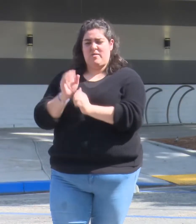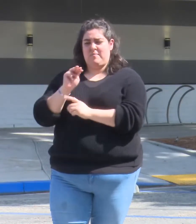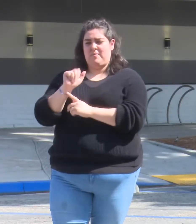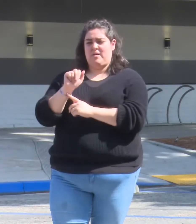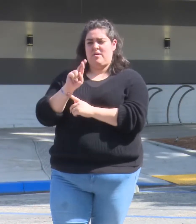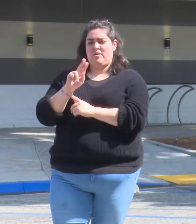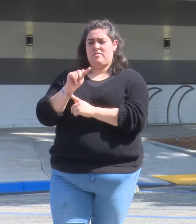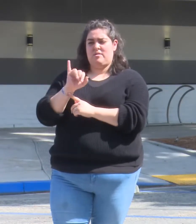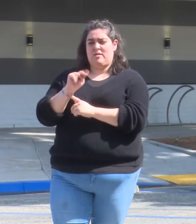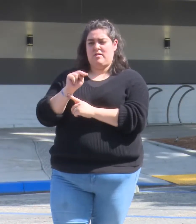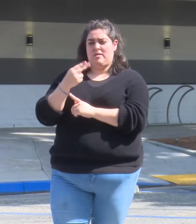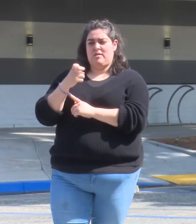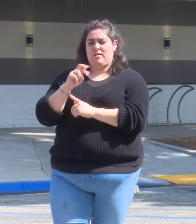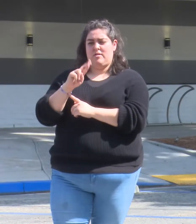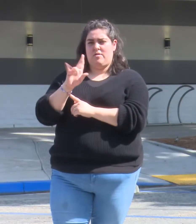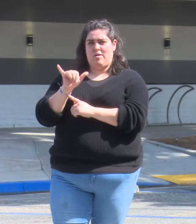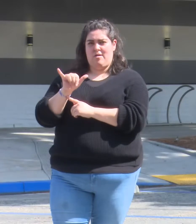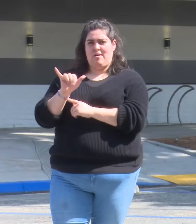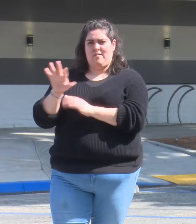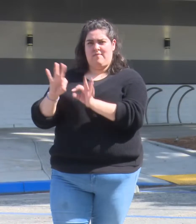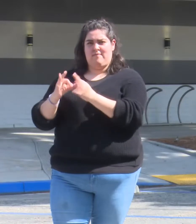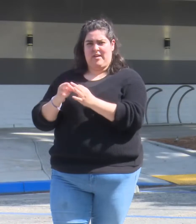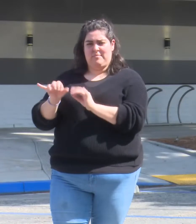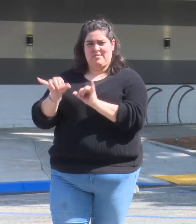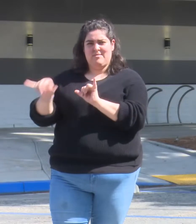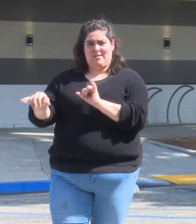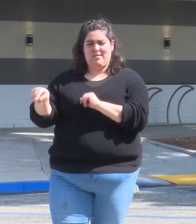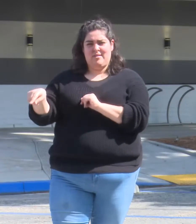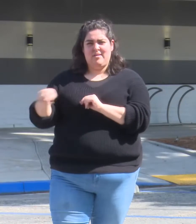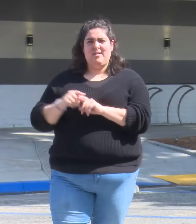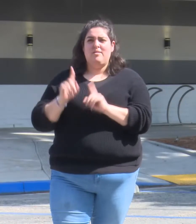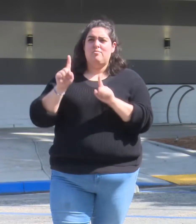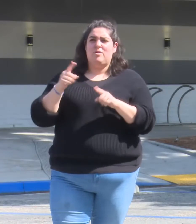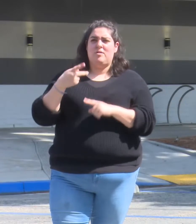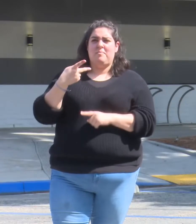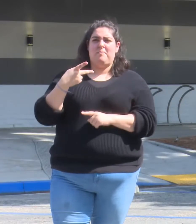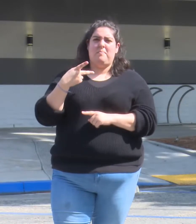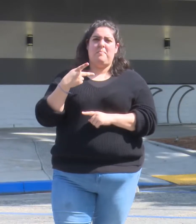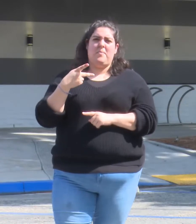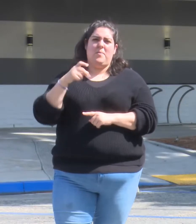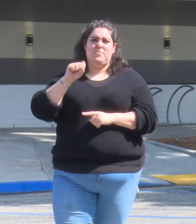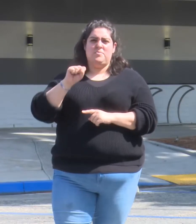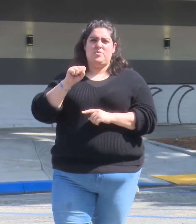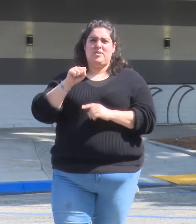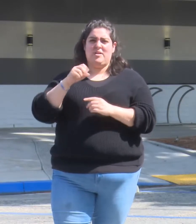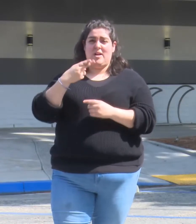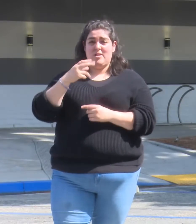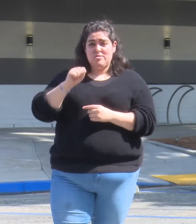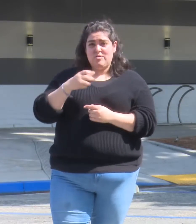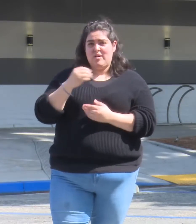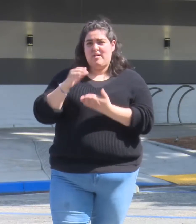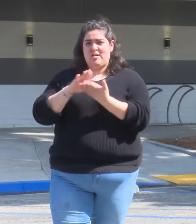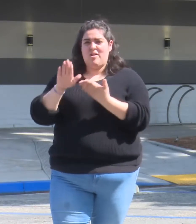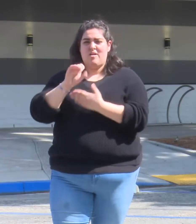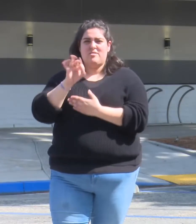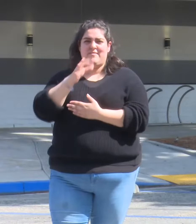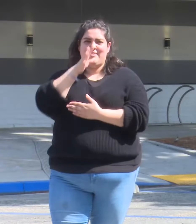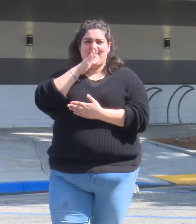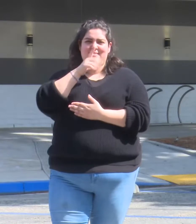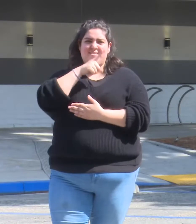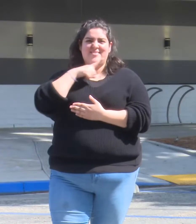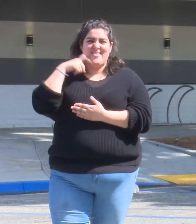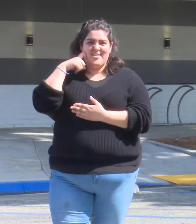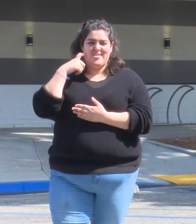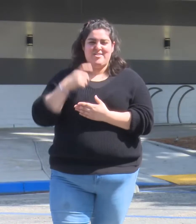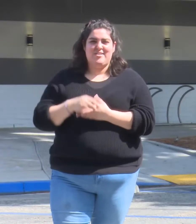Martine were best friends. They went to Palm Springs High School and College of the Desert. It was there that he met